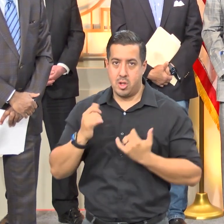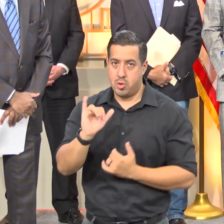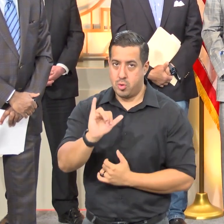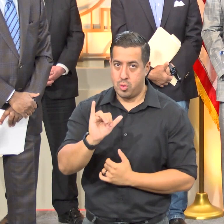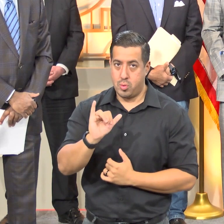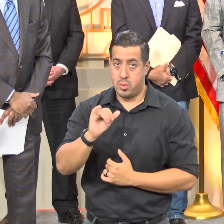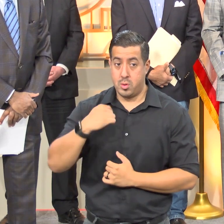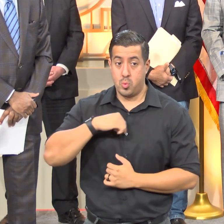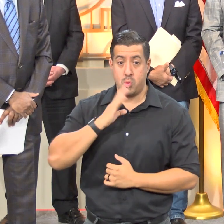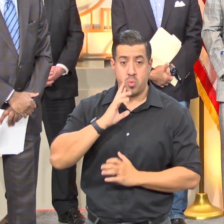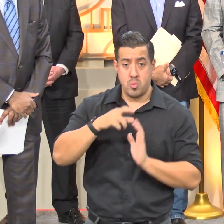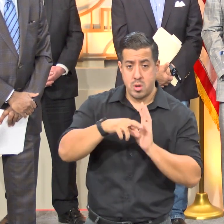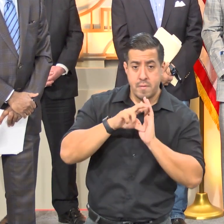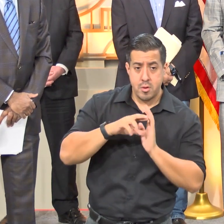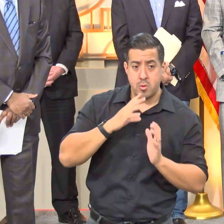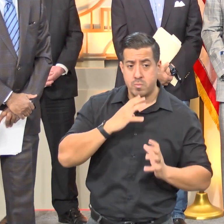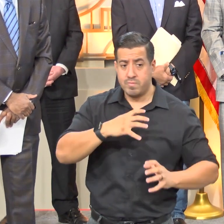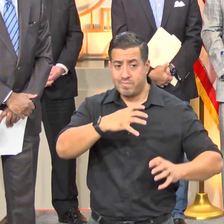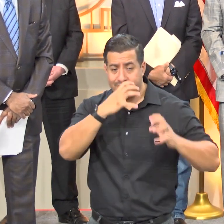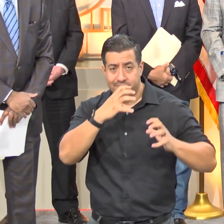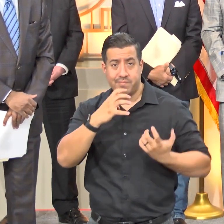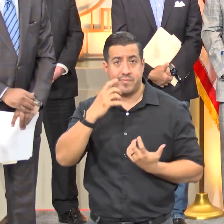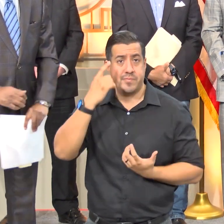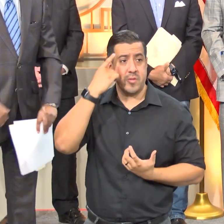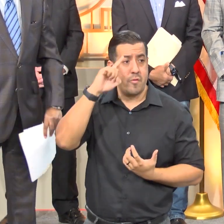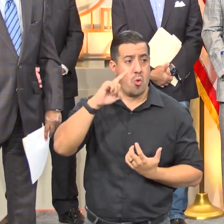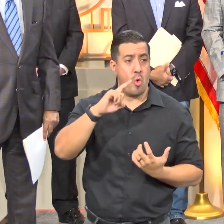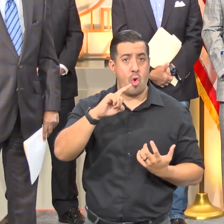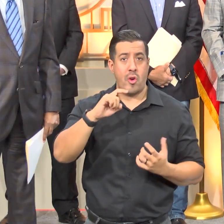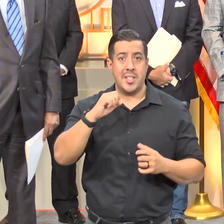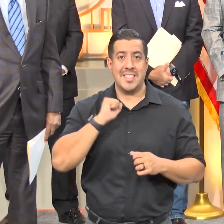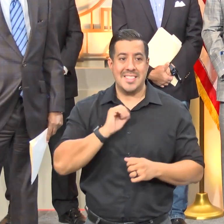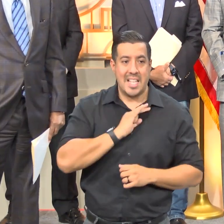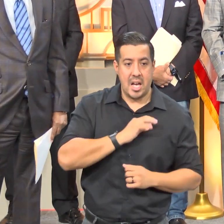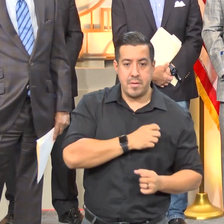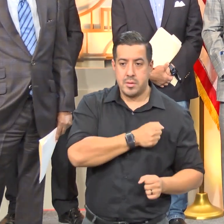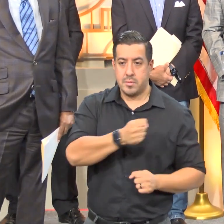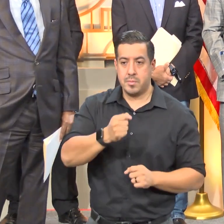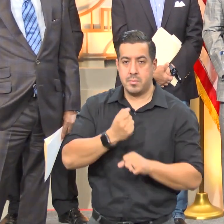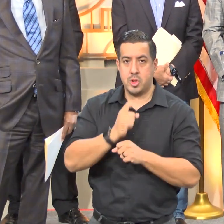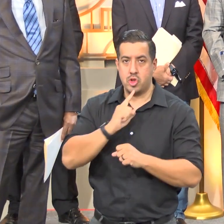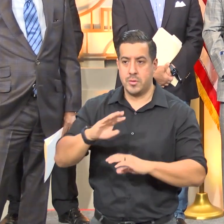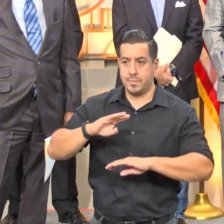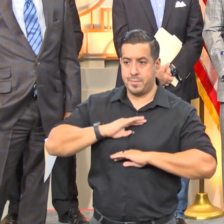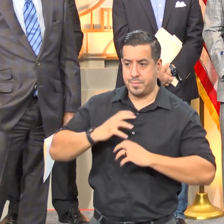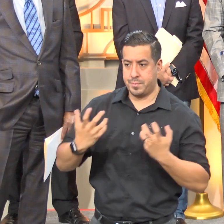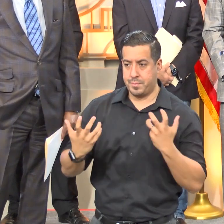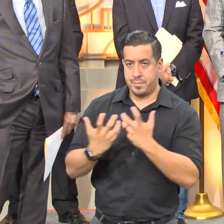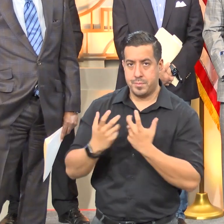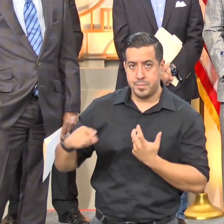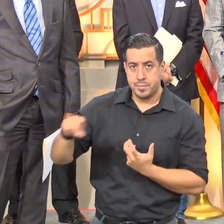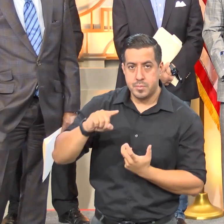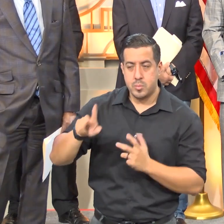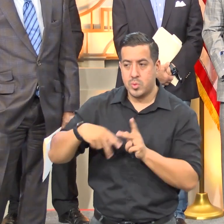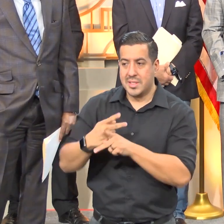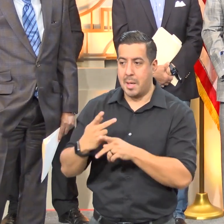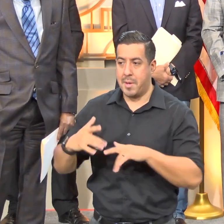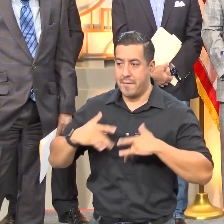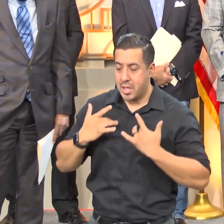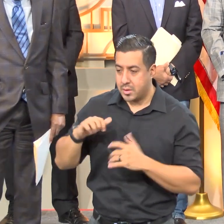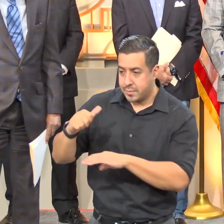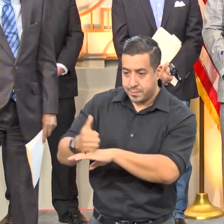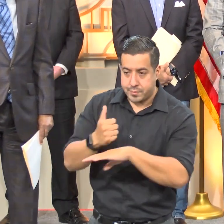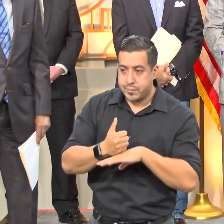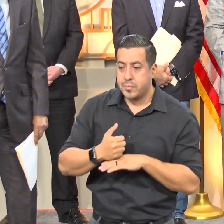review event disciplines and staffing standards to meet the expectations of the event scope and type. We will